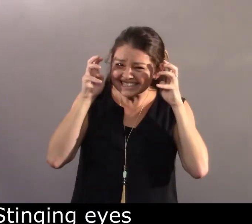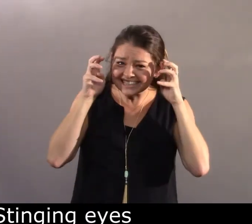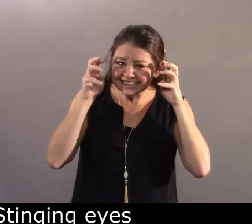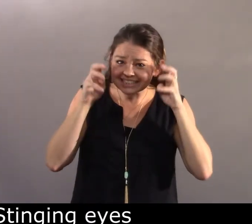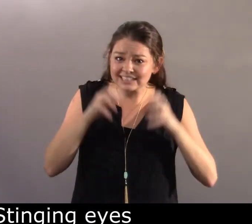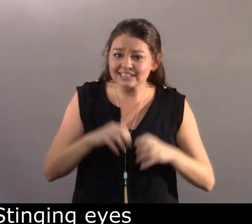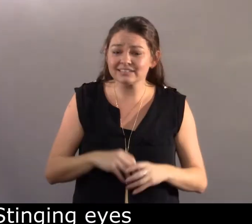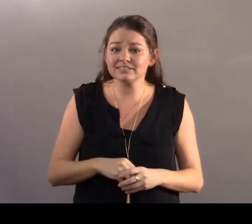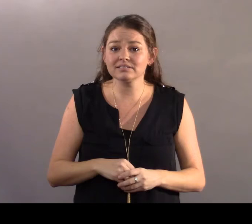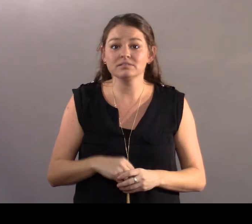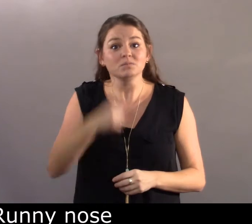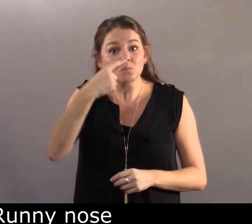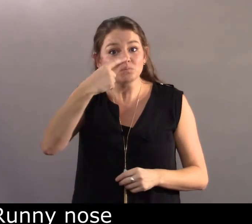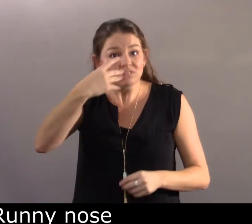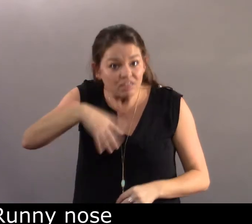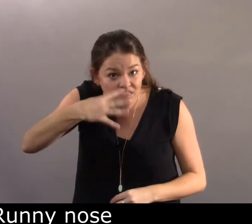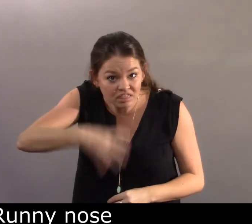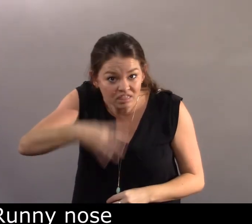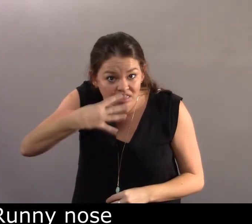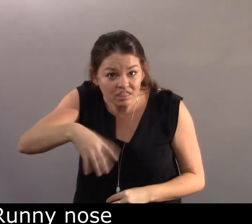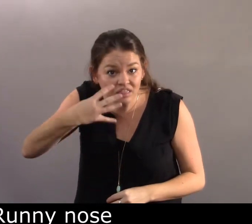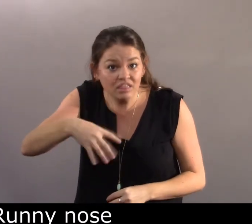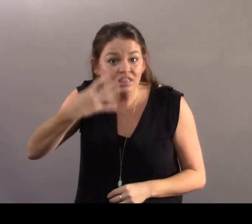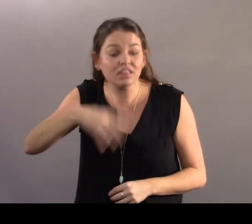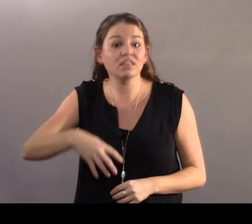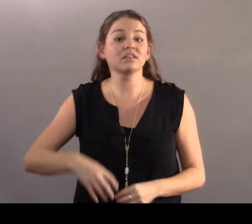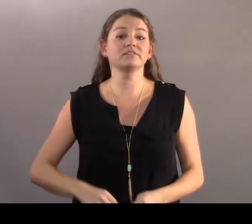stinging eyes, and runny nose.